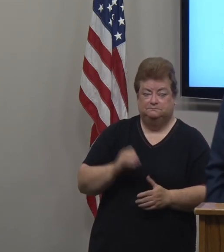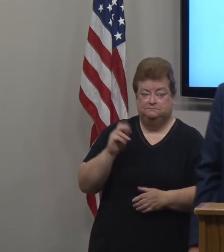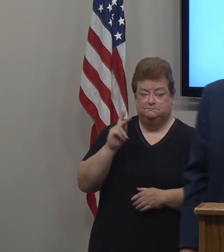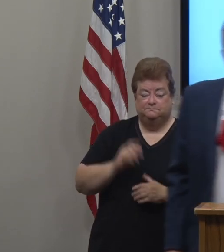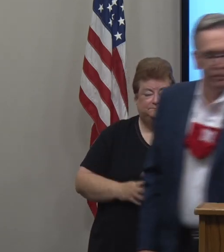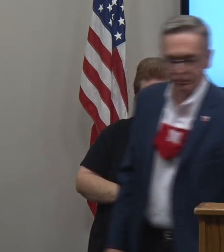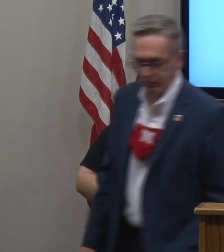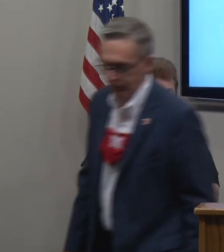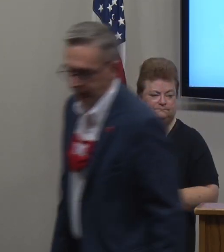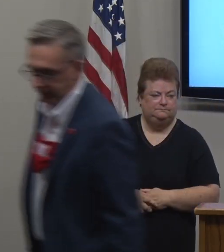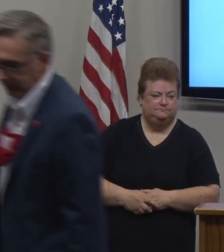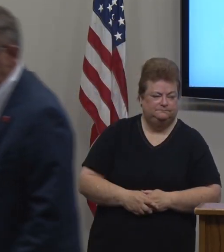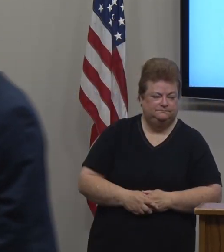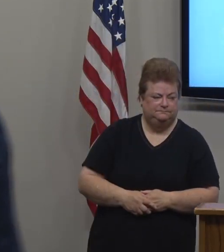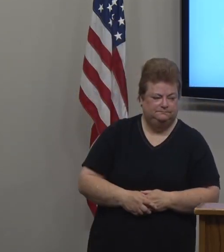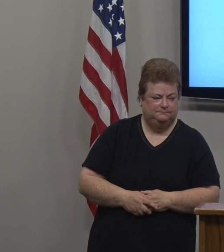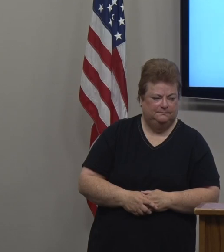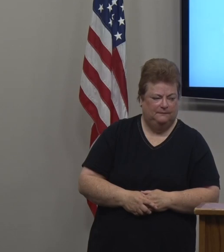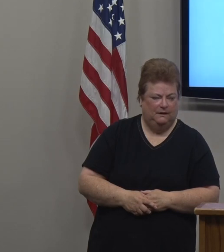Okay.